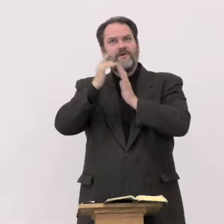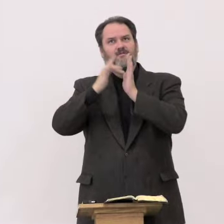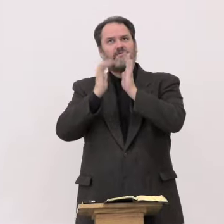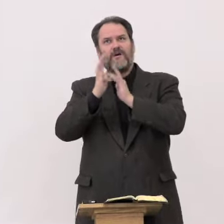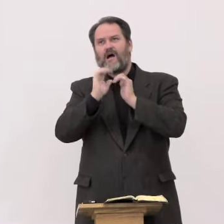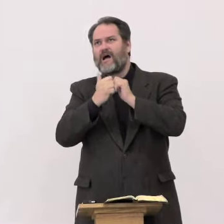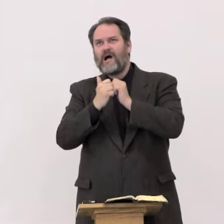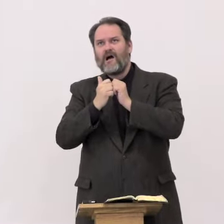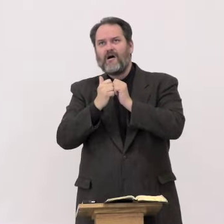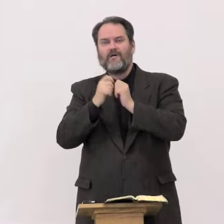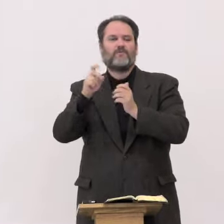I'm only going,